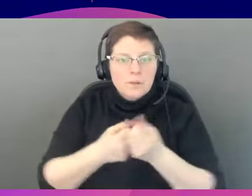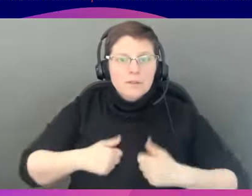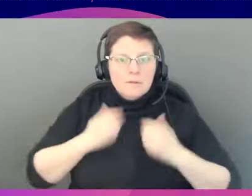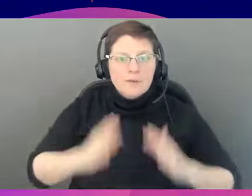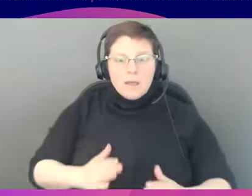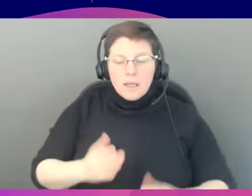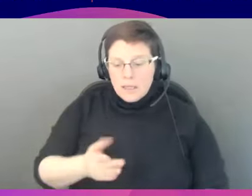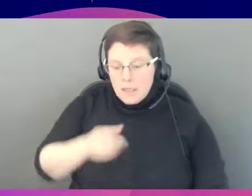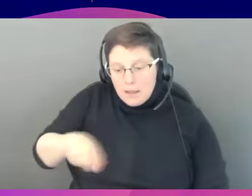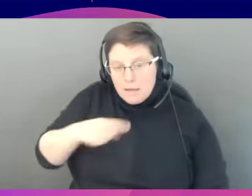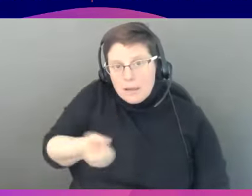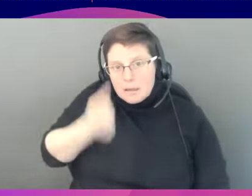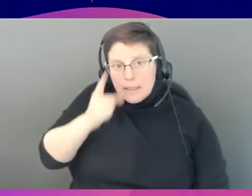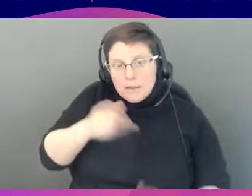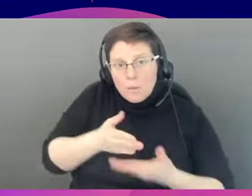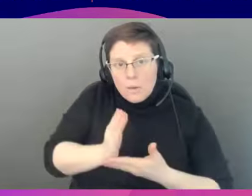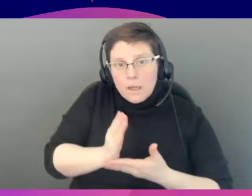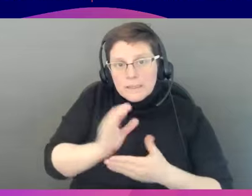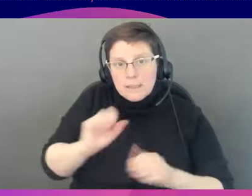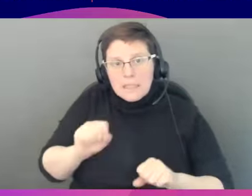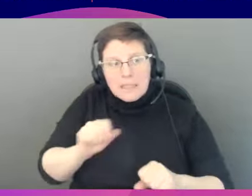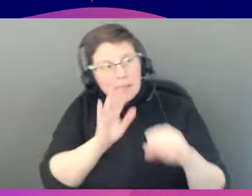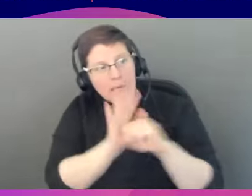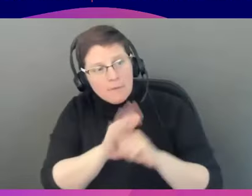their rights and advocating with their own landlord.